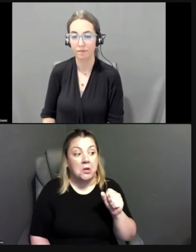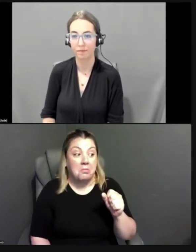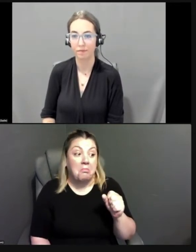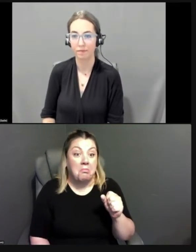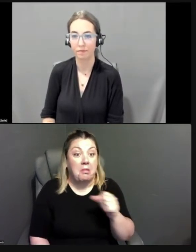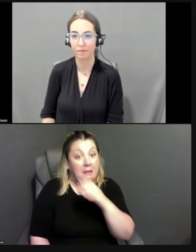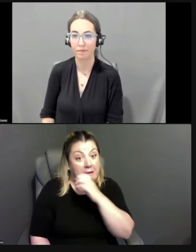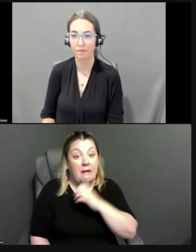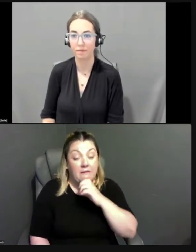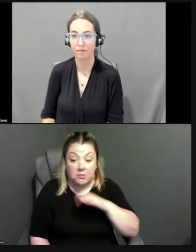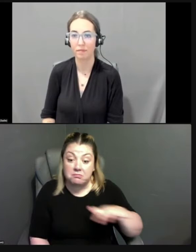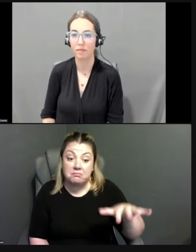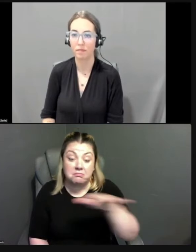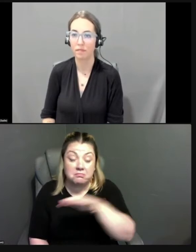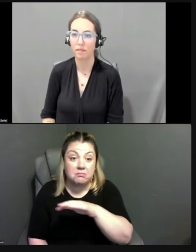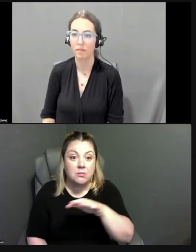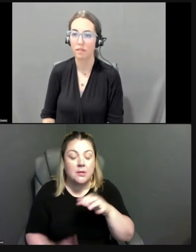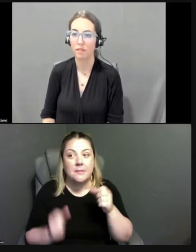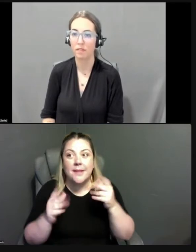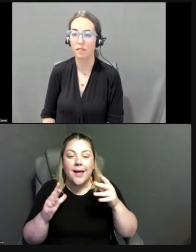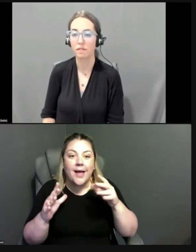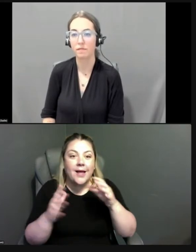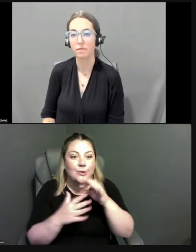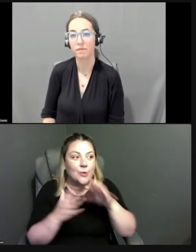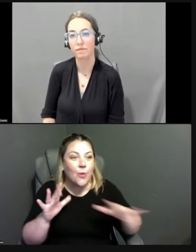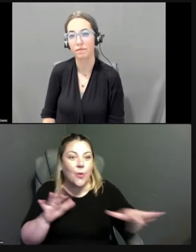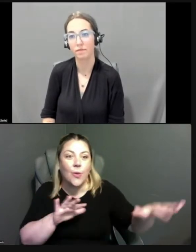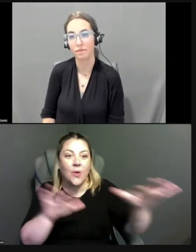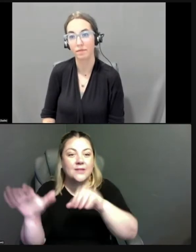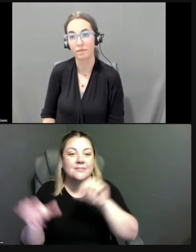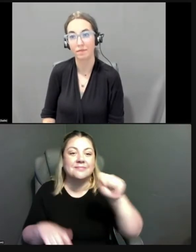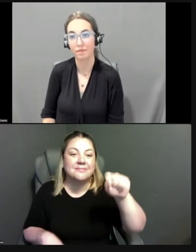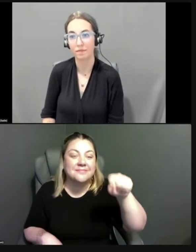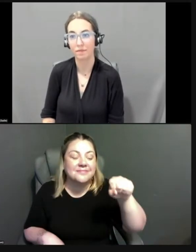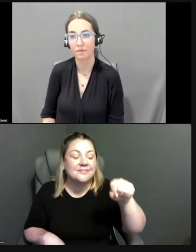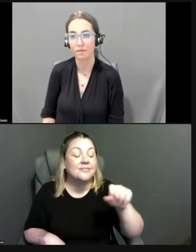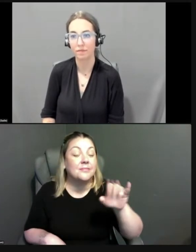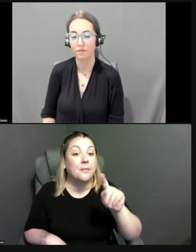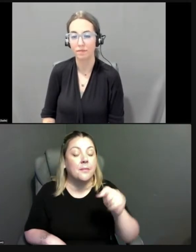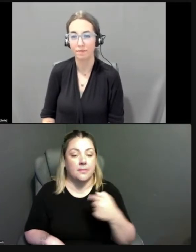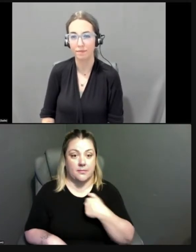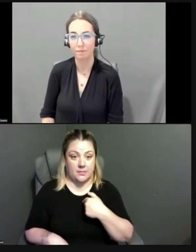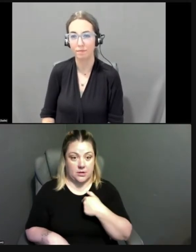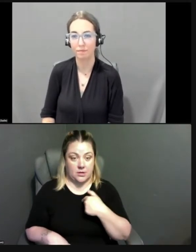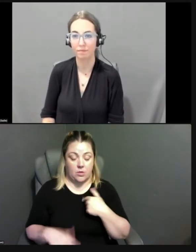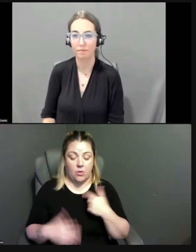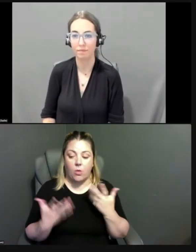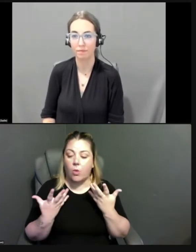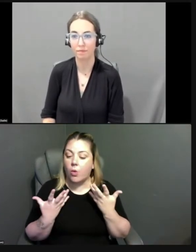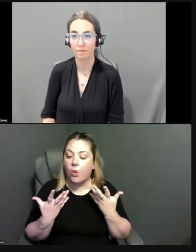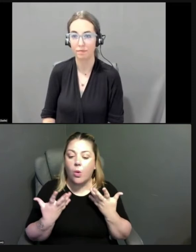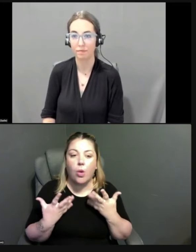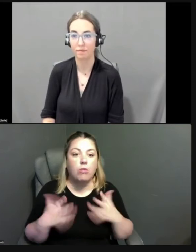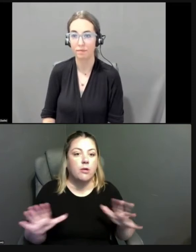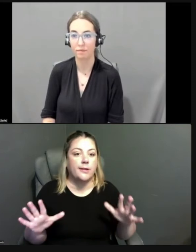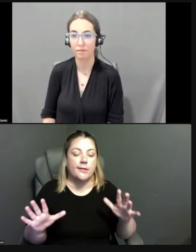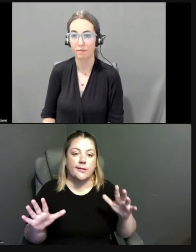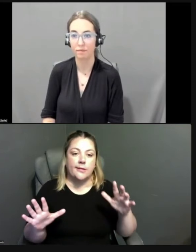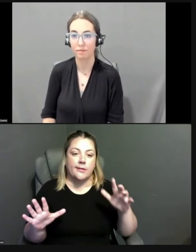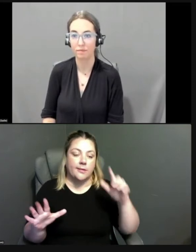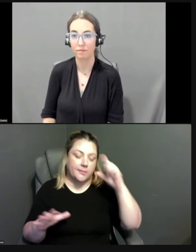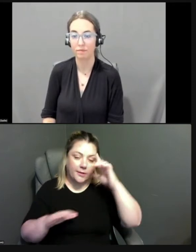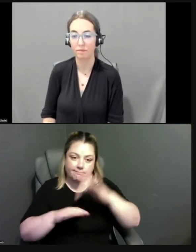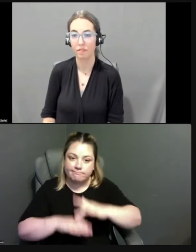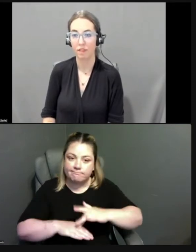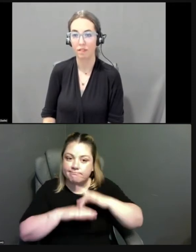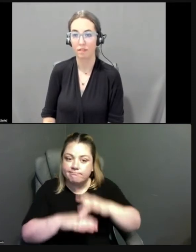was a cafeteria wonderland, but I had gotten to the point where I was very, very self-conscious about